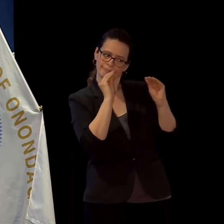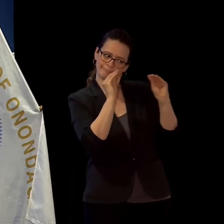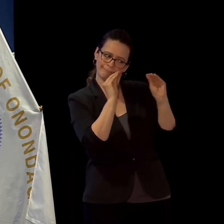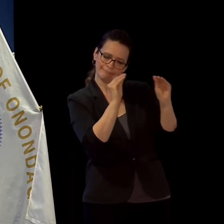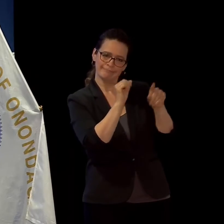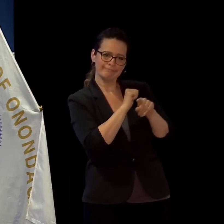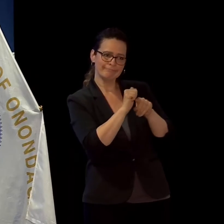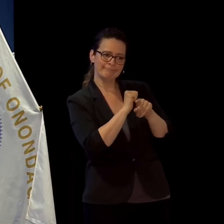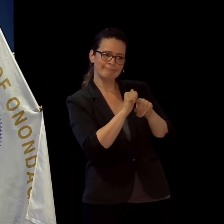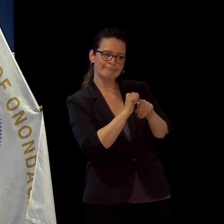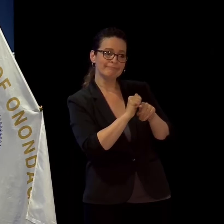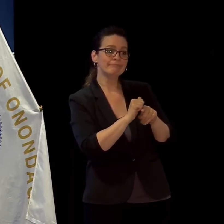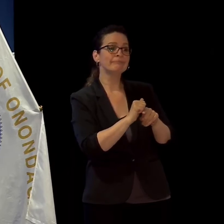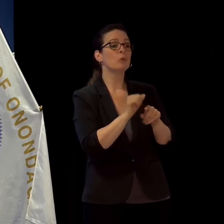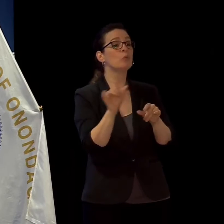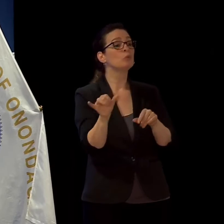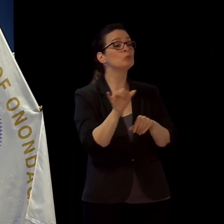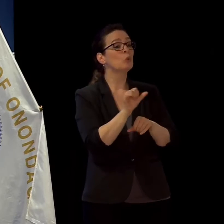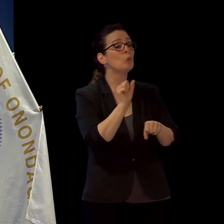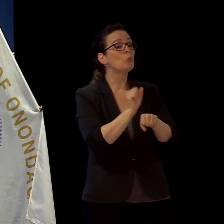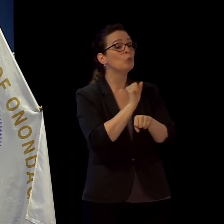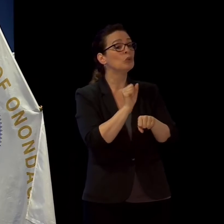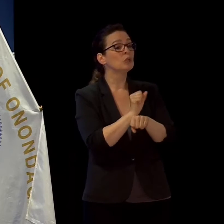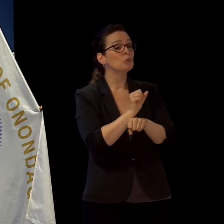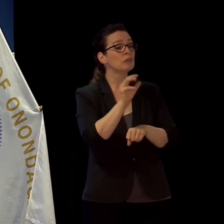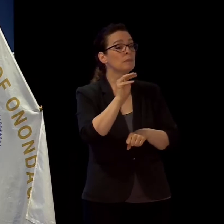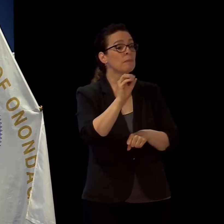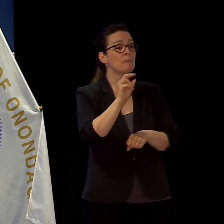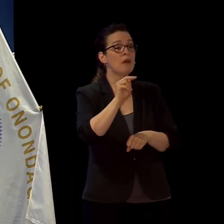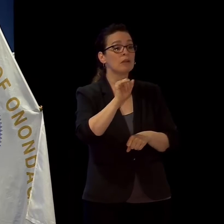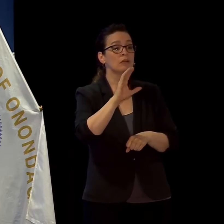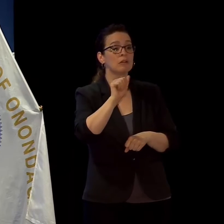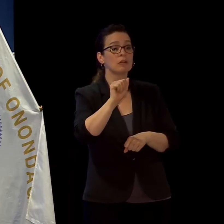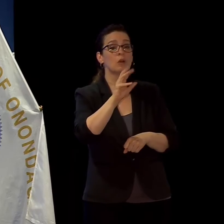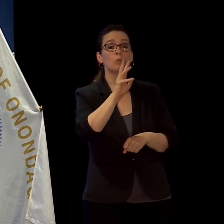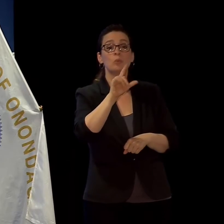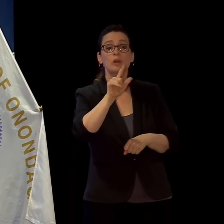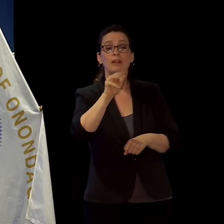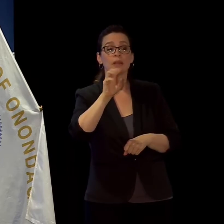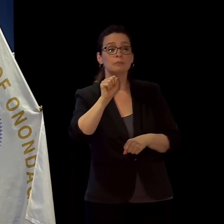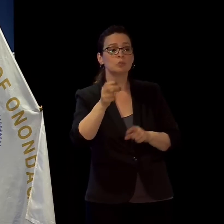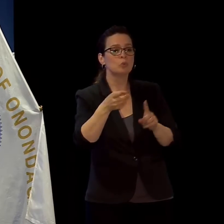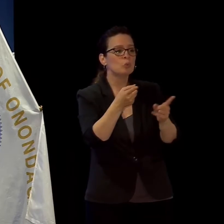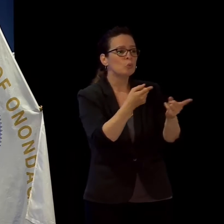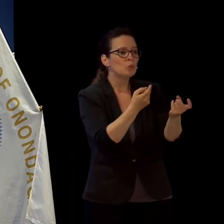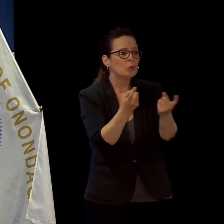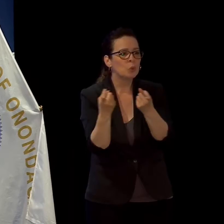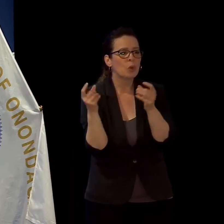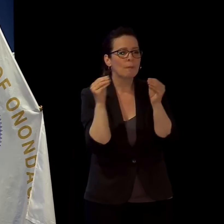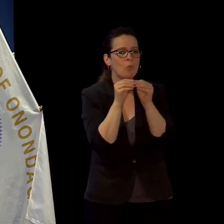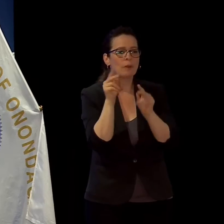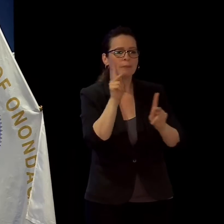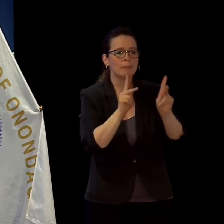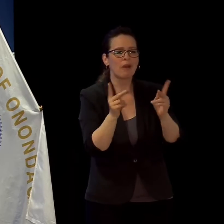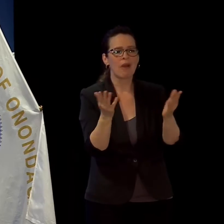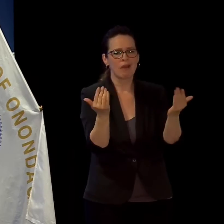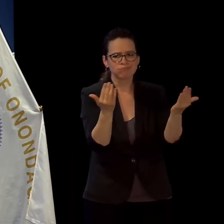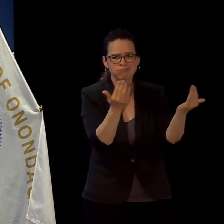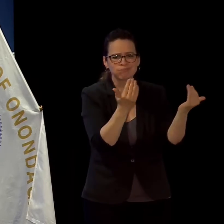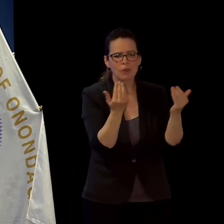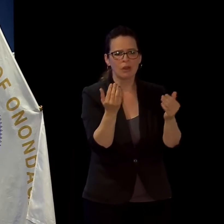with Monica Williams and our team to recruit more candidates to enter into these fields. And